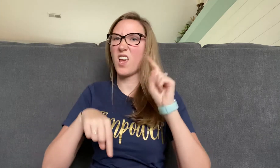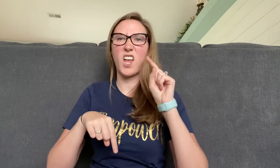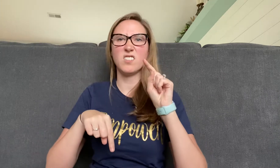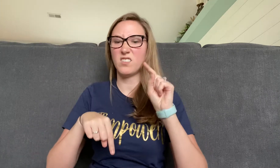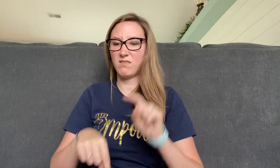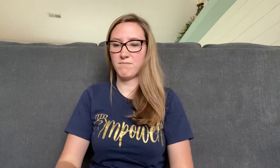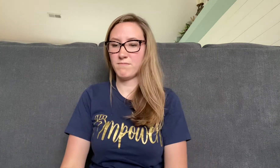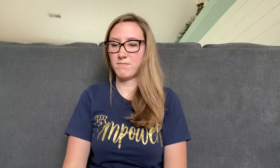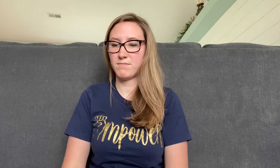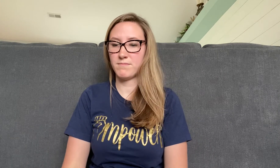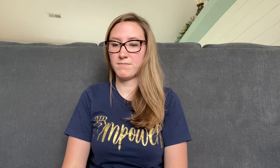can't,